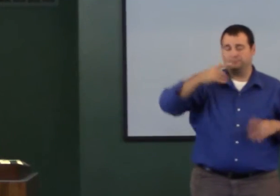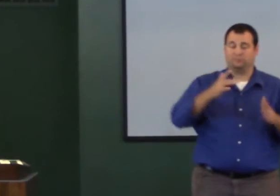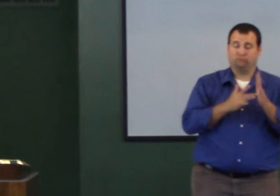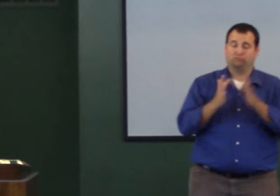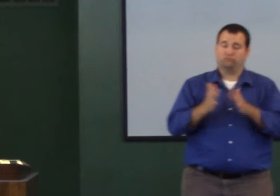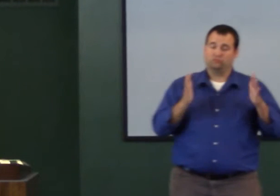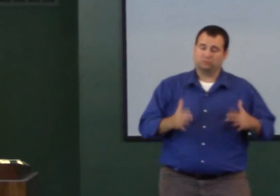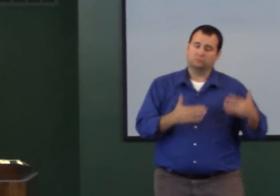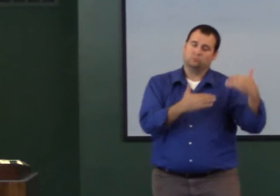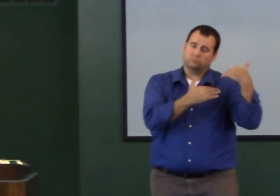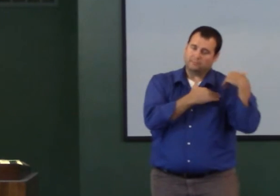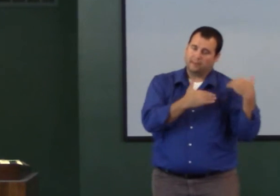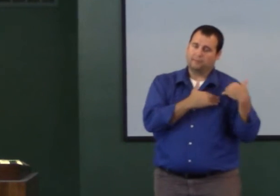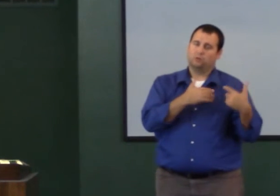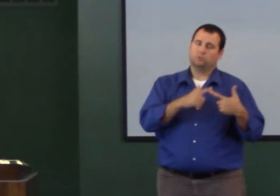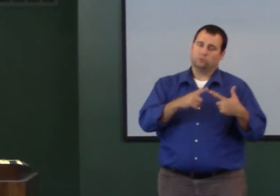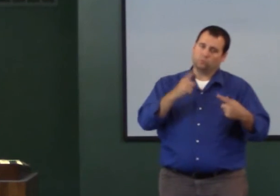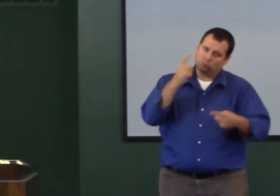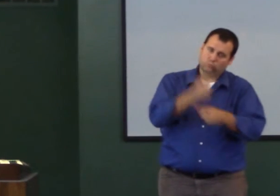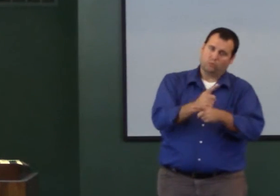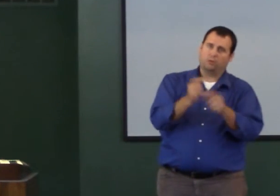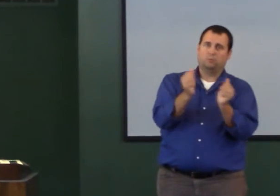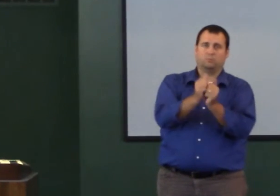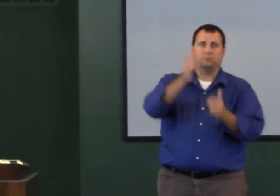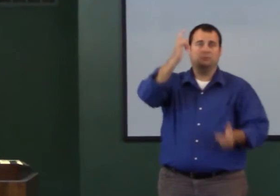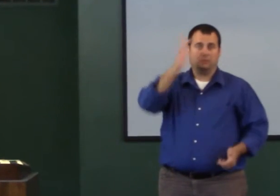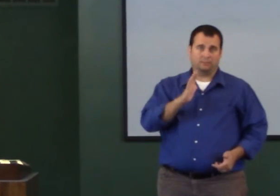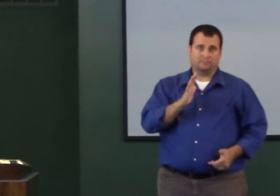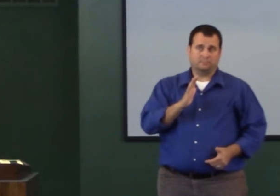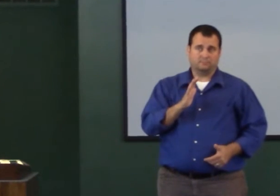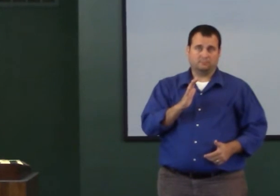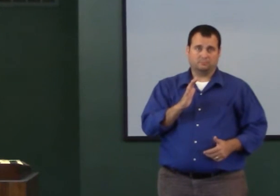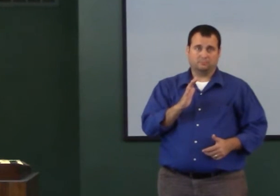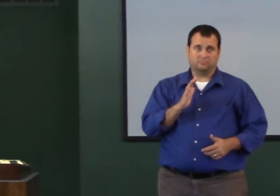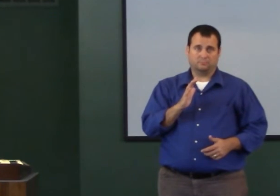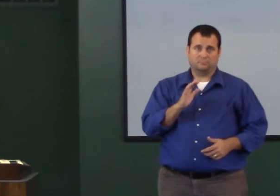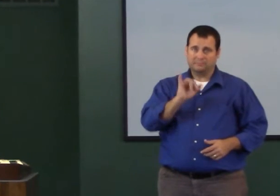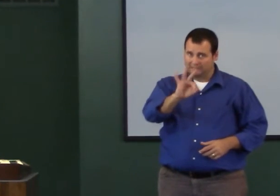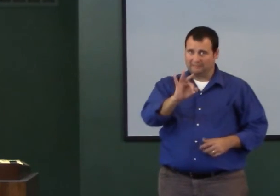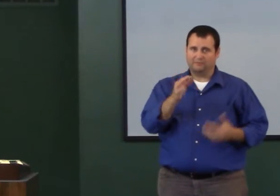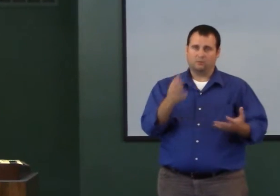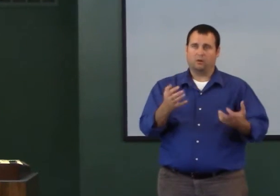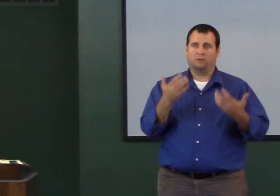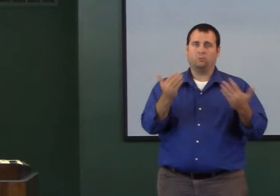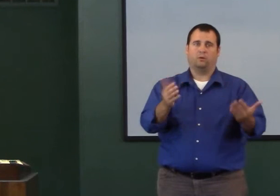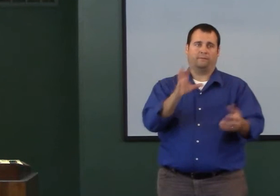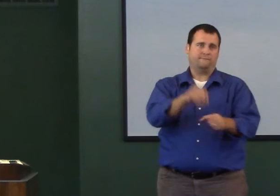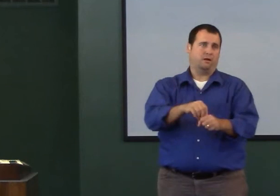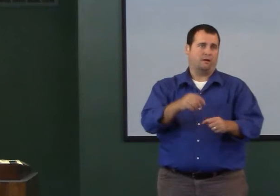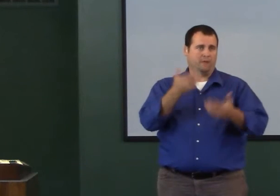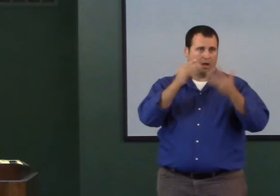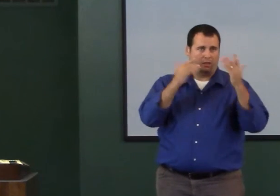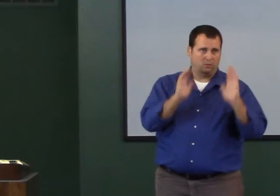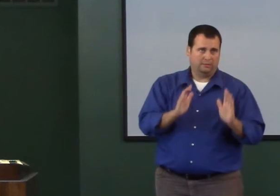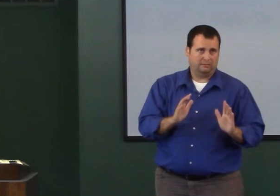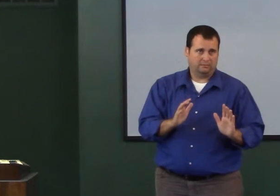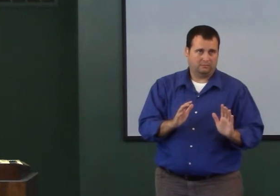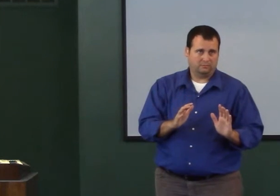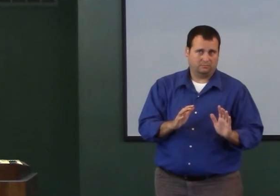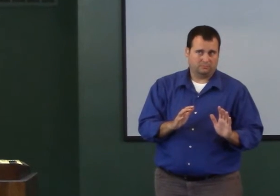they are wise and they know their responsibility to be right with God. If you want to go ahead